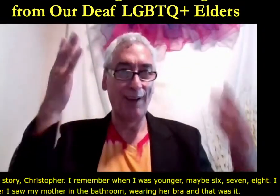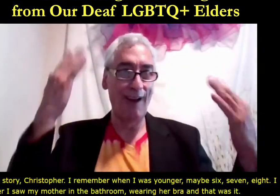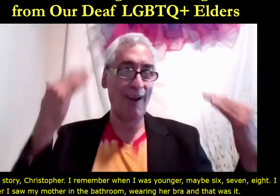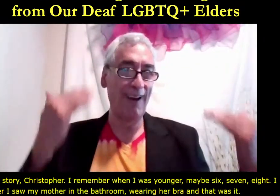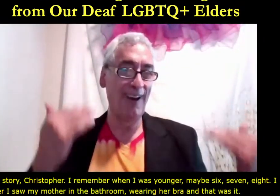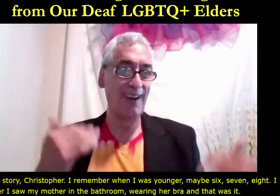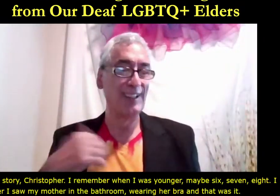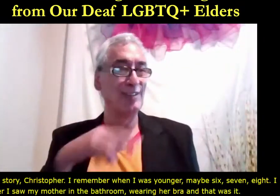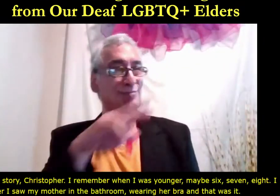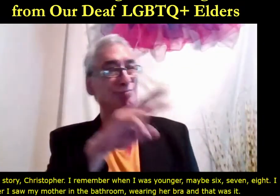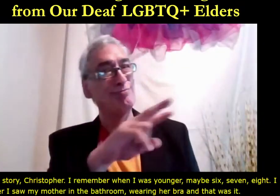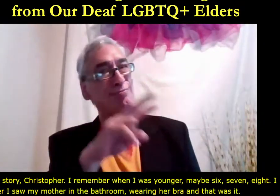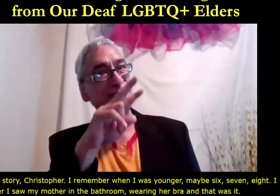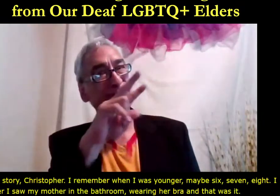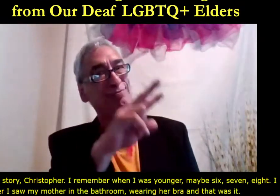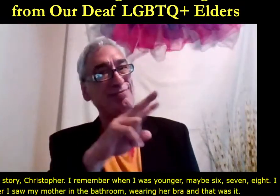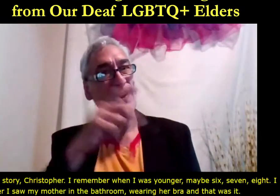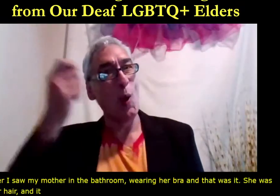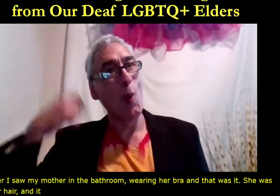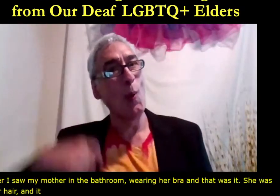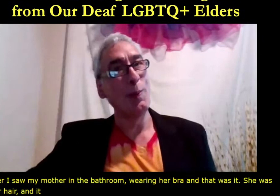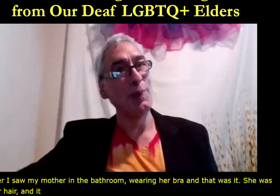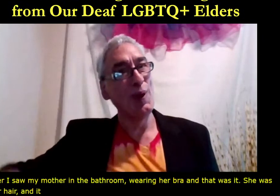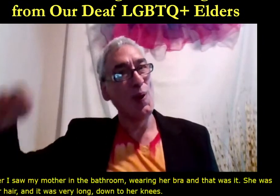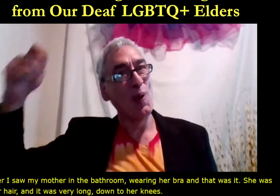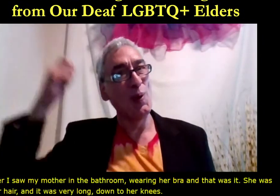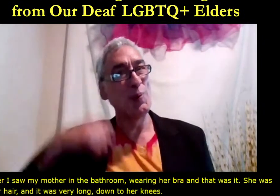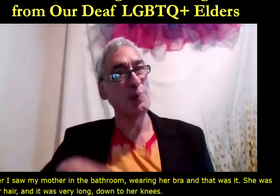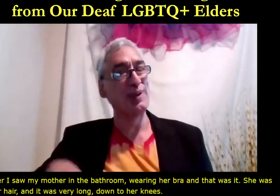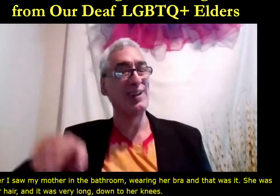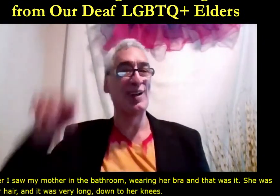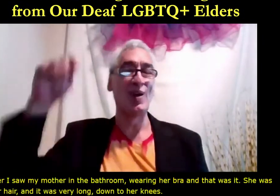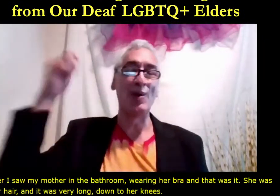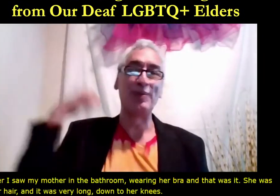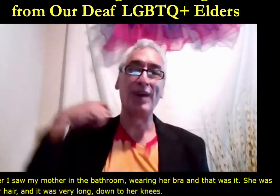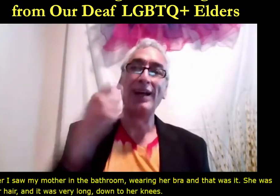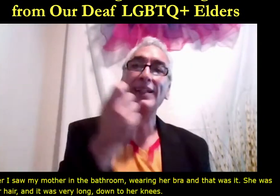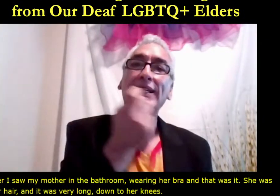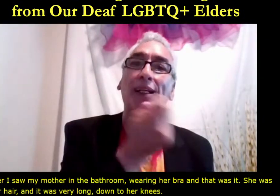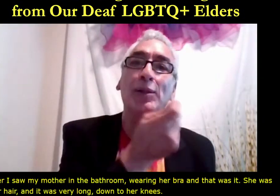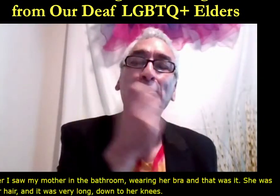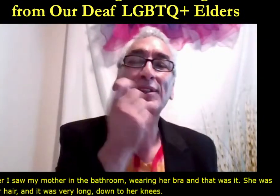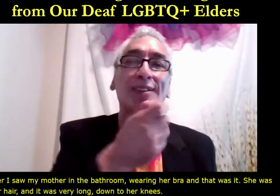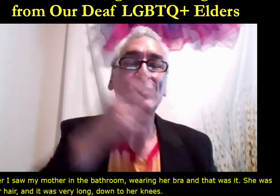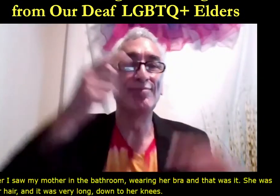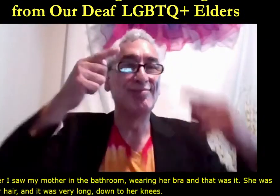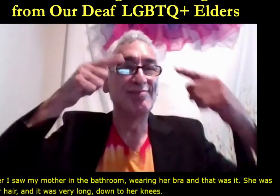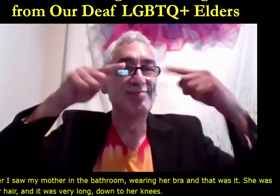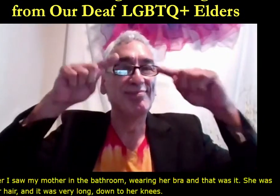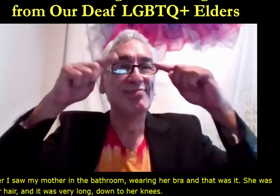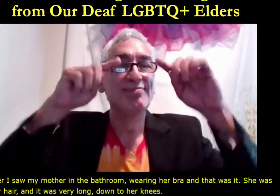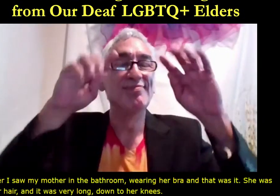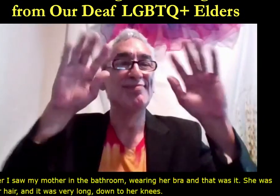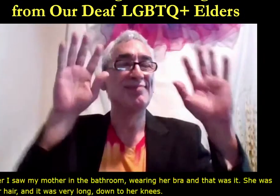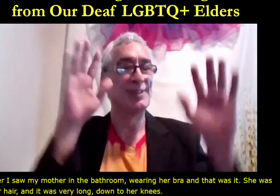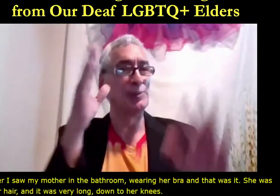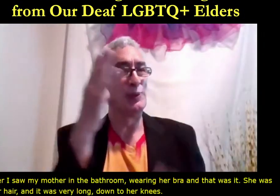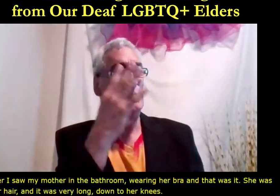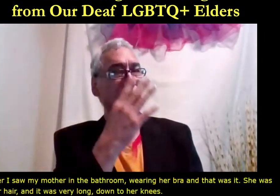gorgeous i loved her hair it's so beautiful and as she was combing her i was sitting there watching her just thinking you know how beautiful she was she was doing